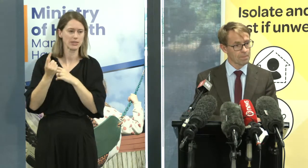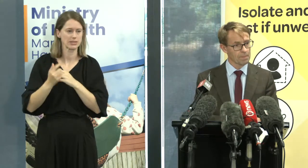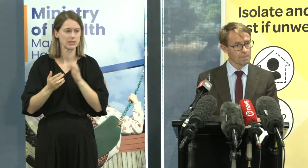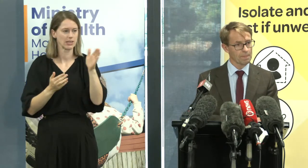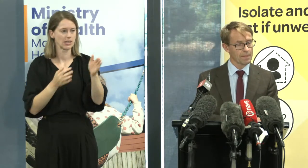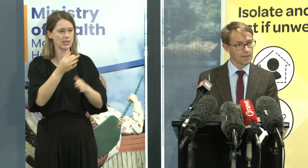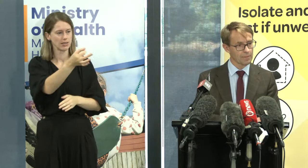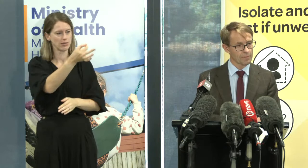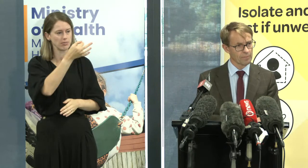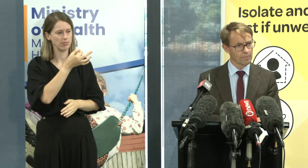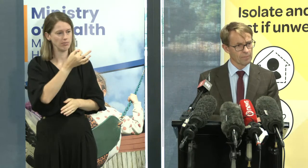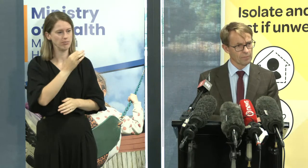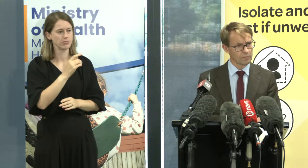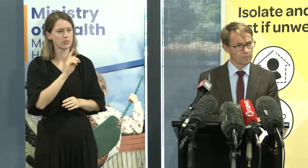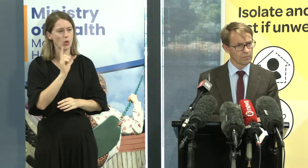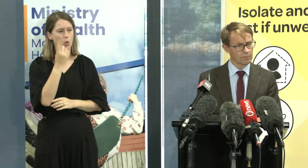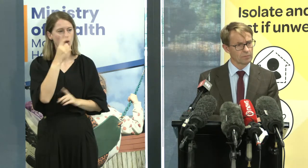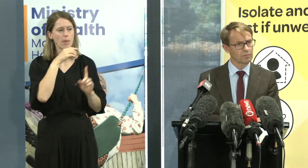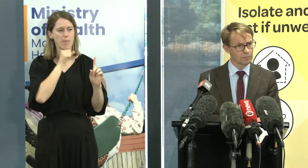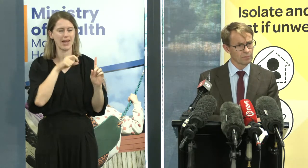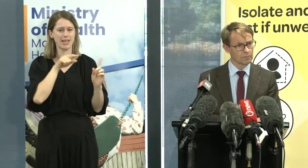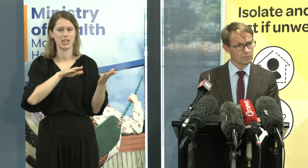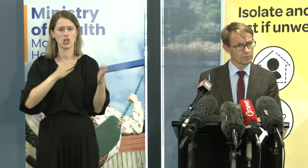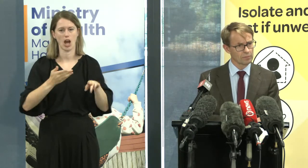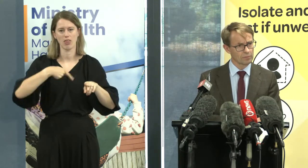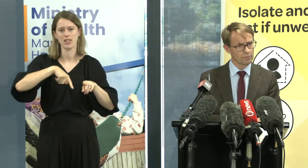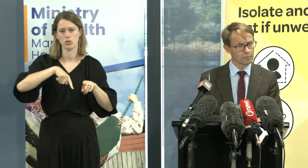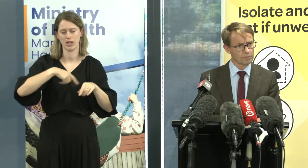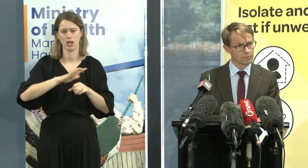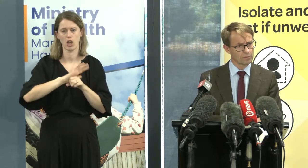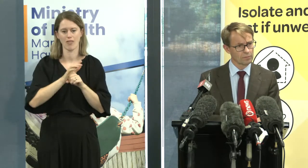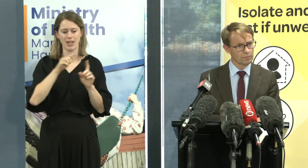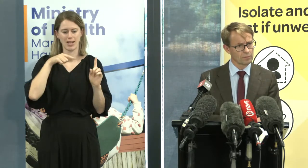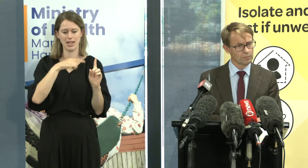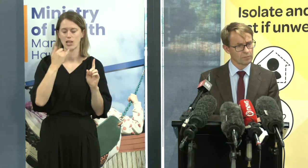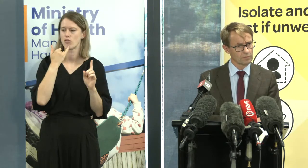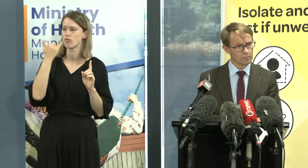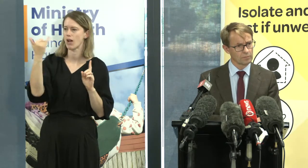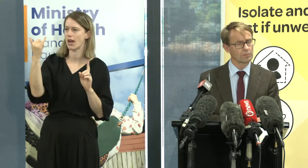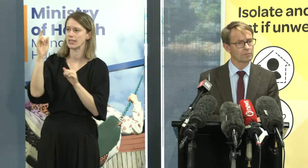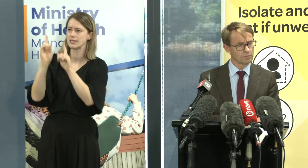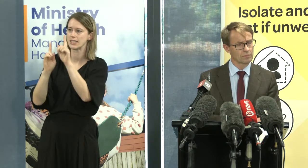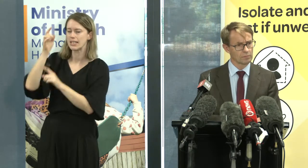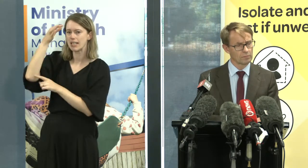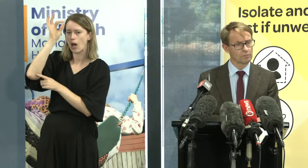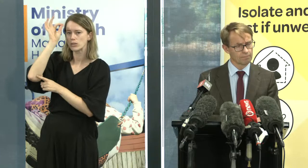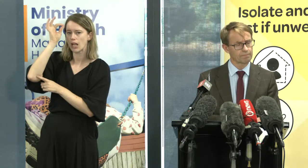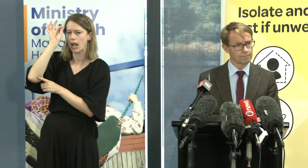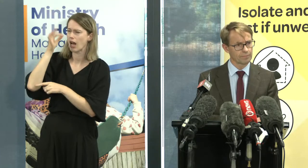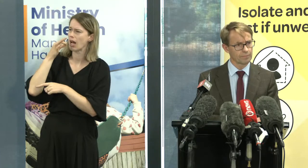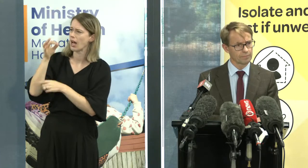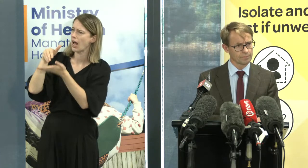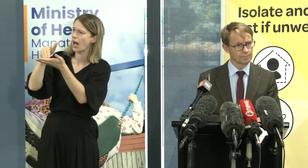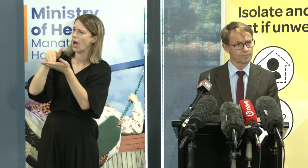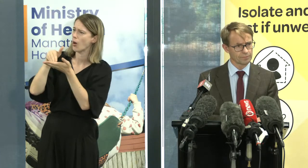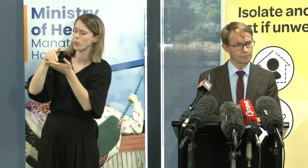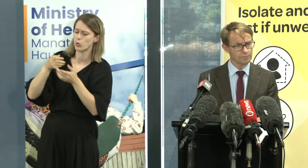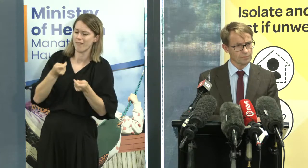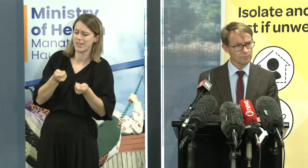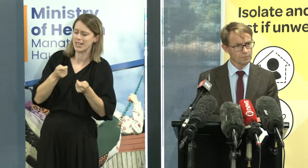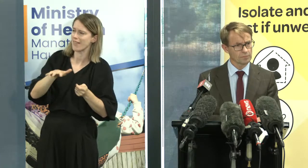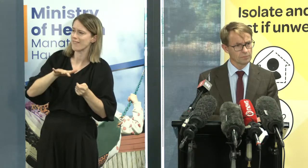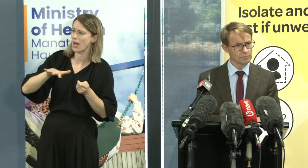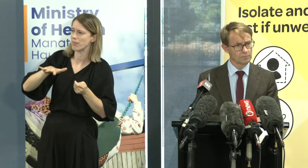I'm referring to the case of the Auckland man who died of COVID this week, and he had rung his city councillor asking for help feeding his